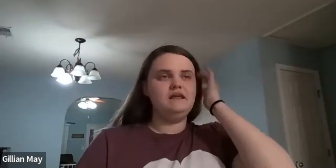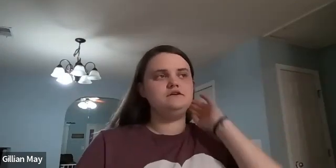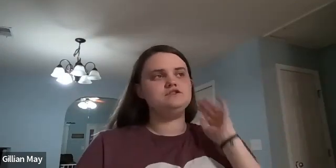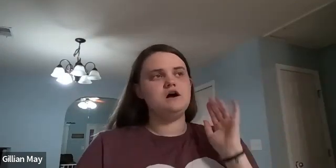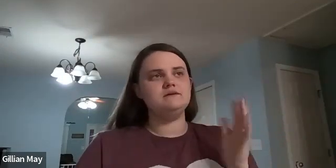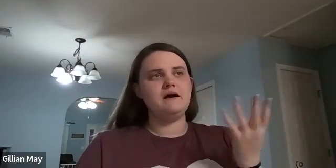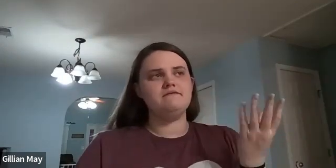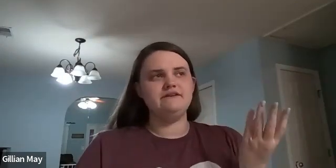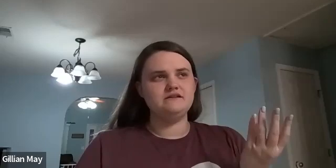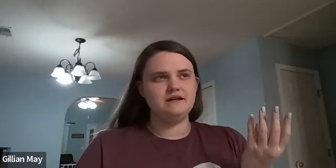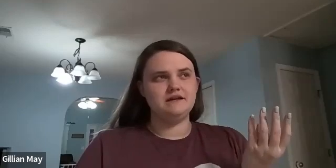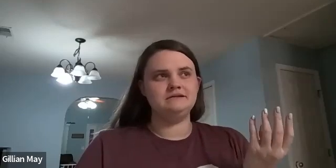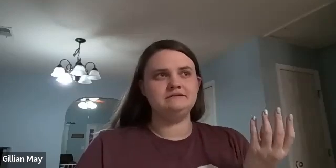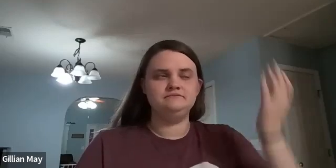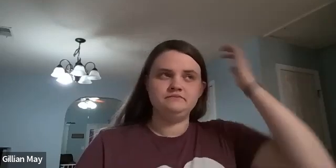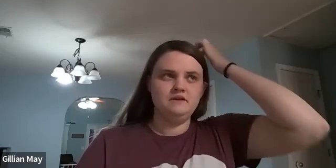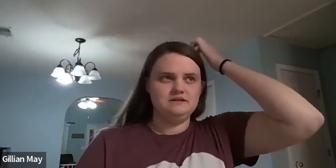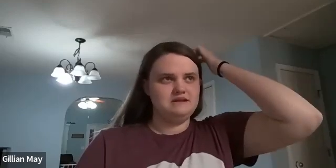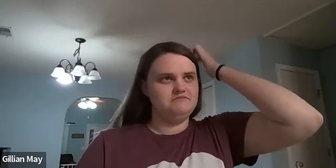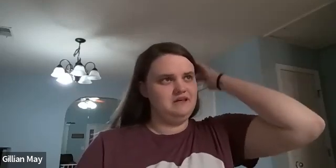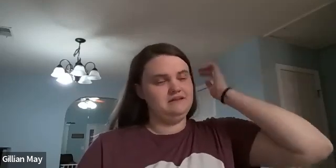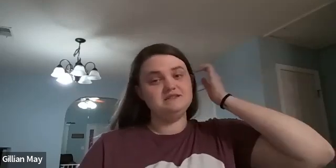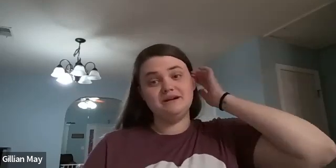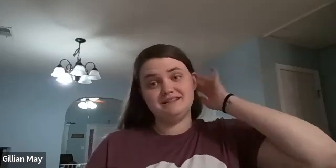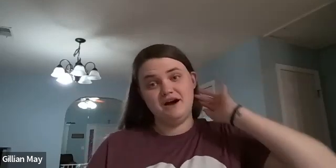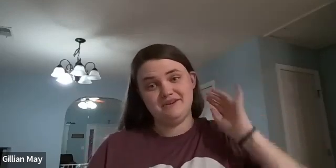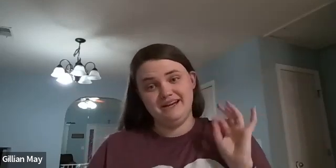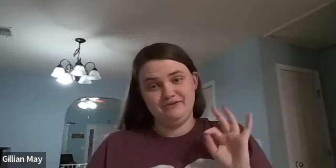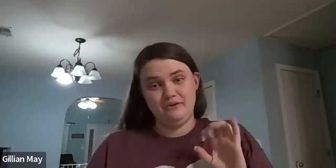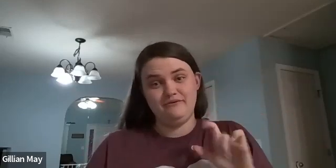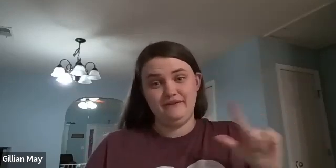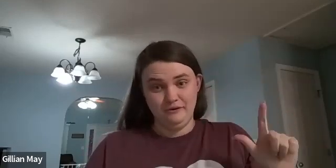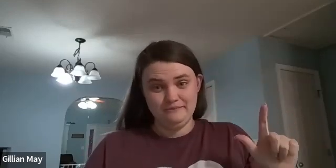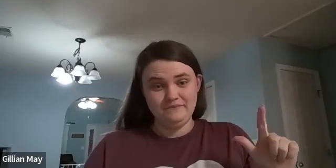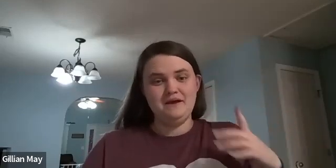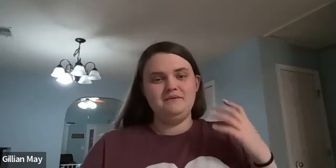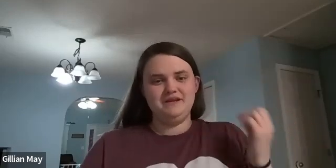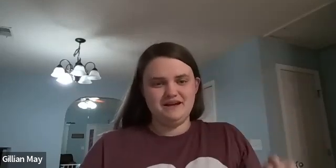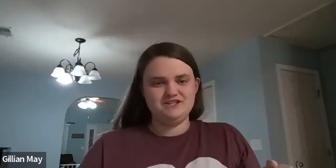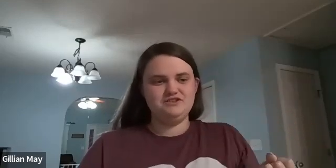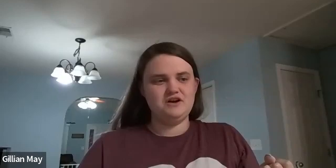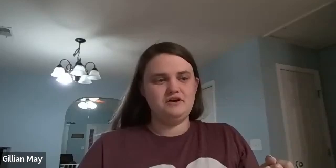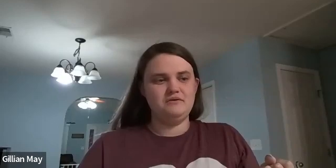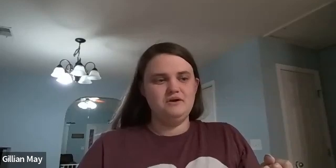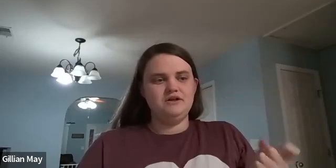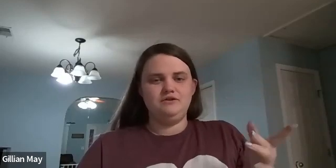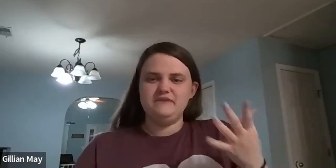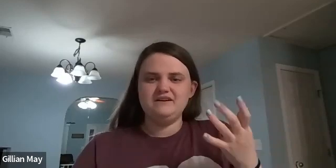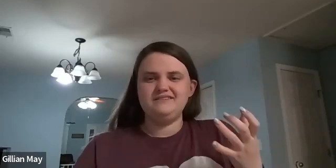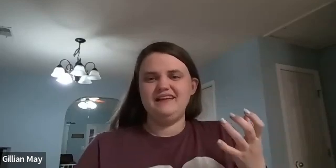If you're talking about feeling something, this is where it gets complicated, the word feel. Because you feel